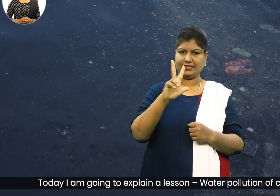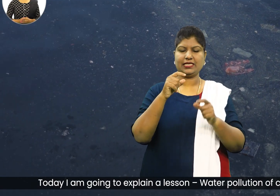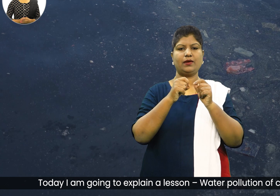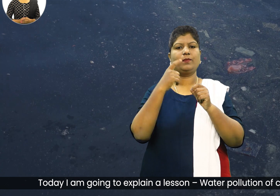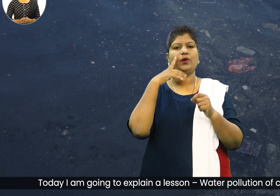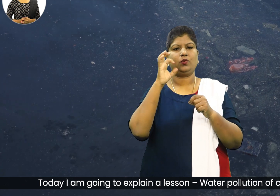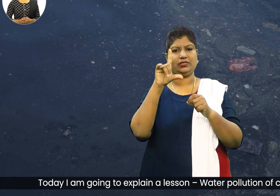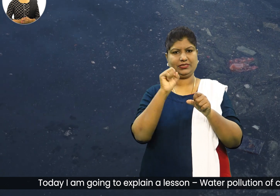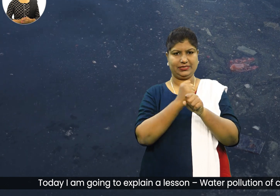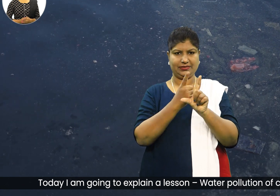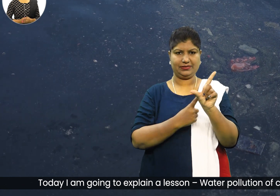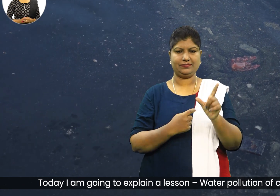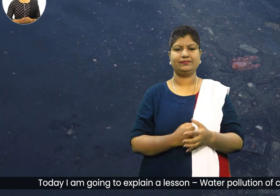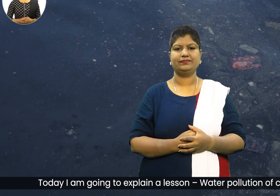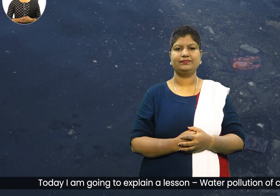Biology.